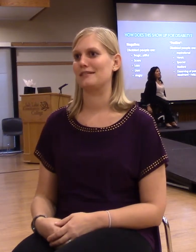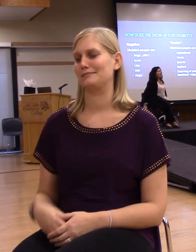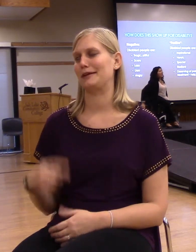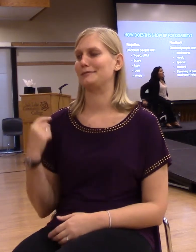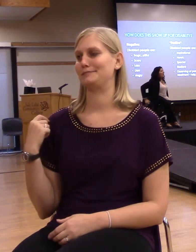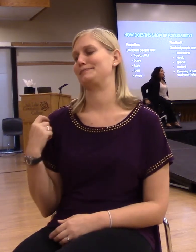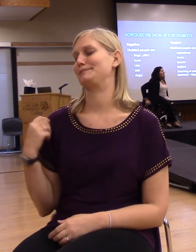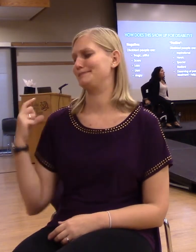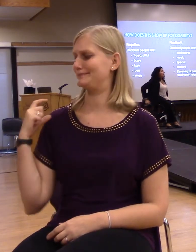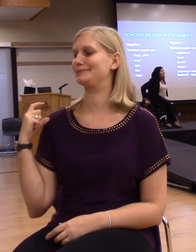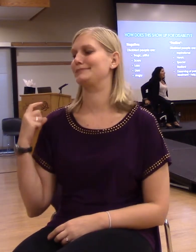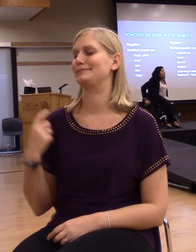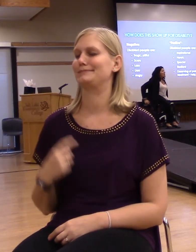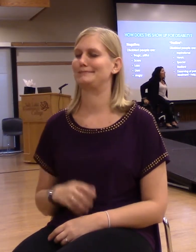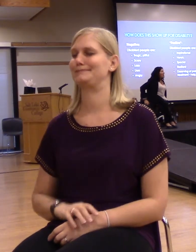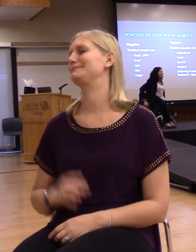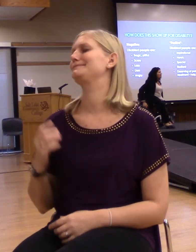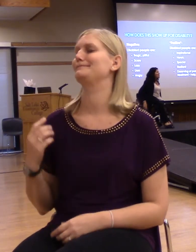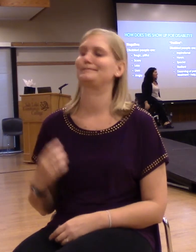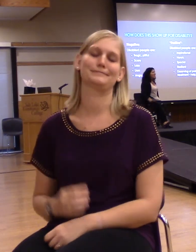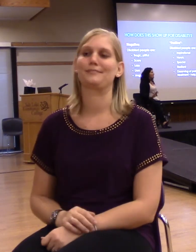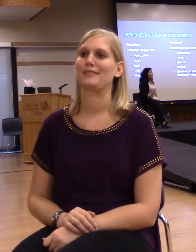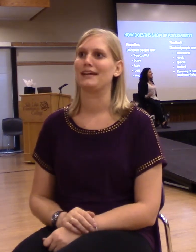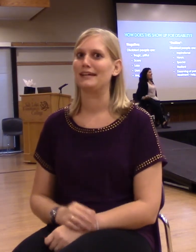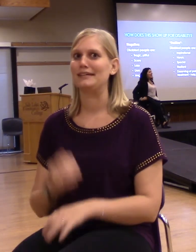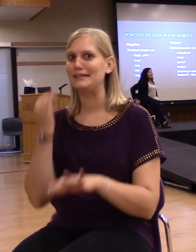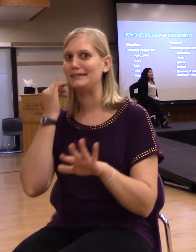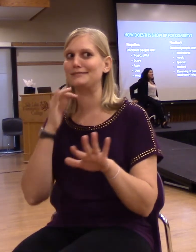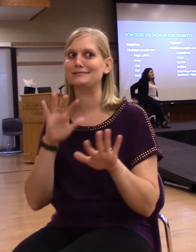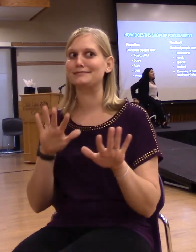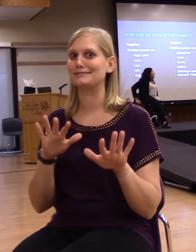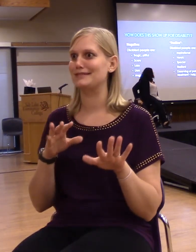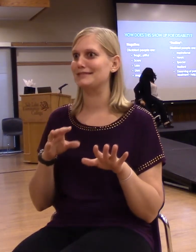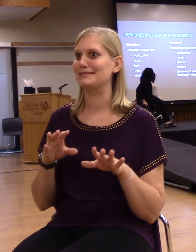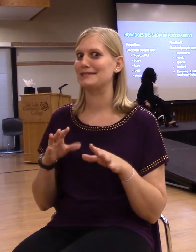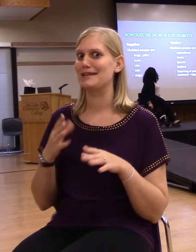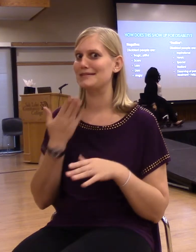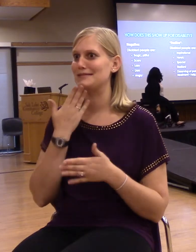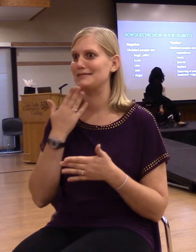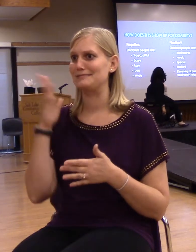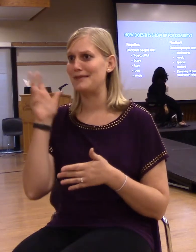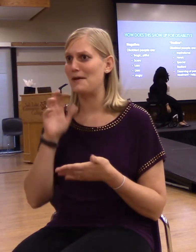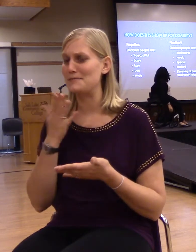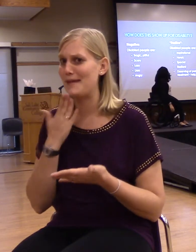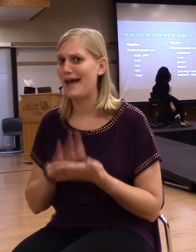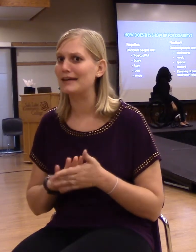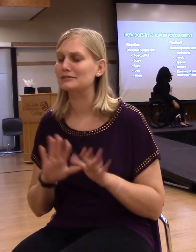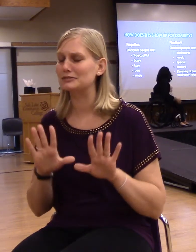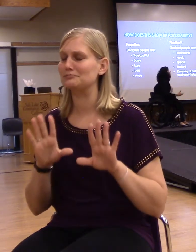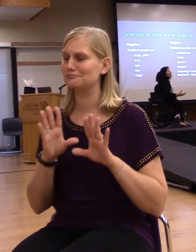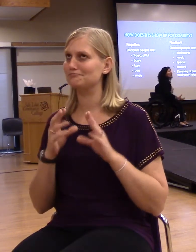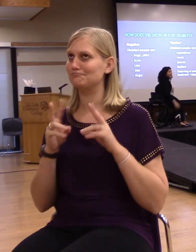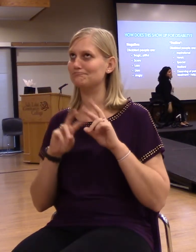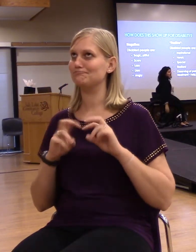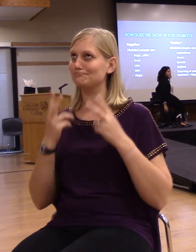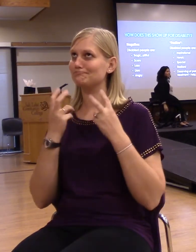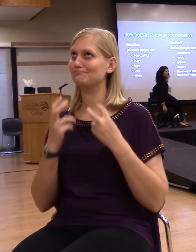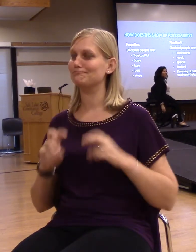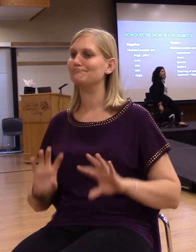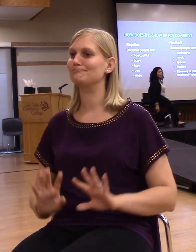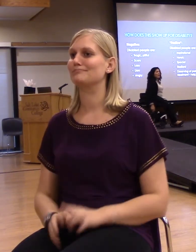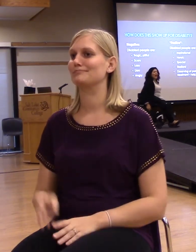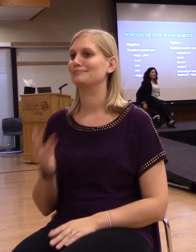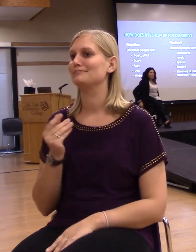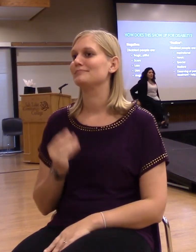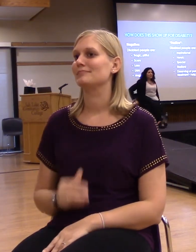shoulder, right? And if this sounds harsh, just sit with it a sec, but think about scary,